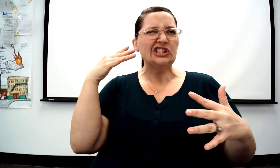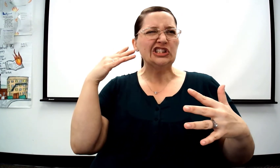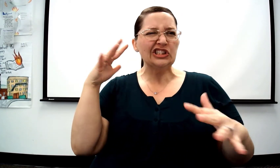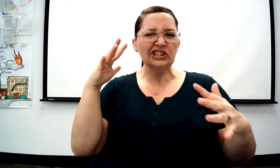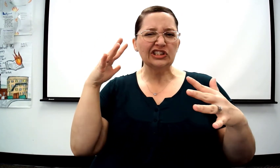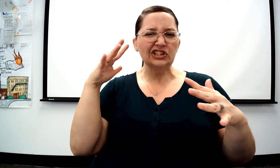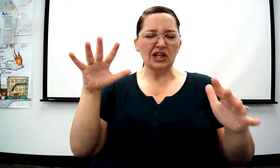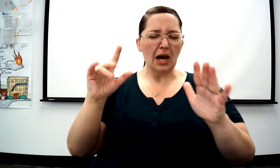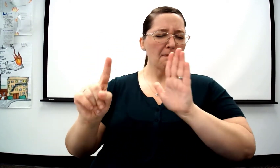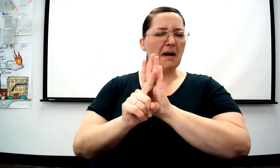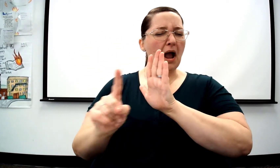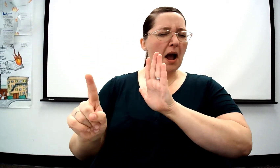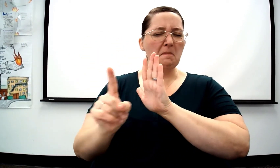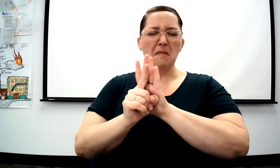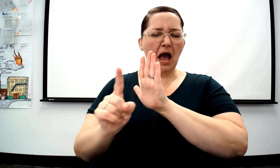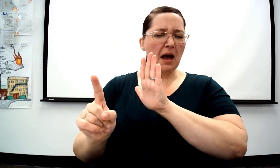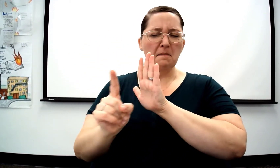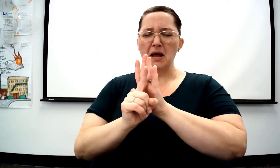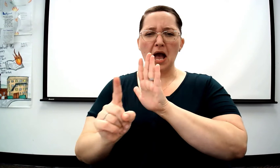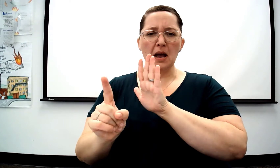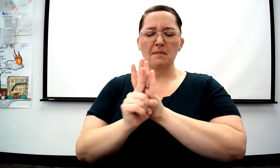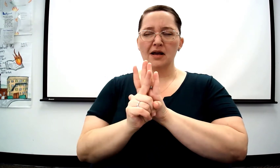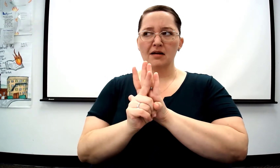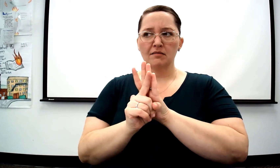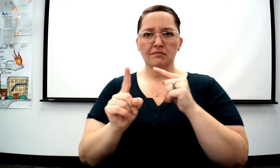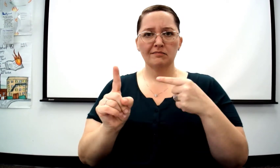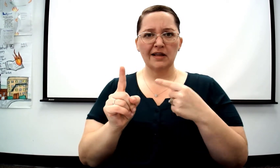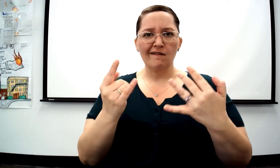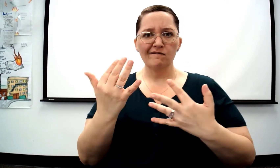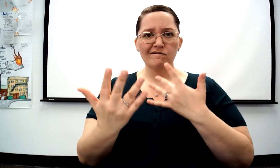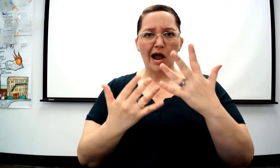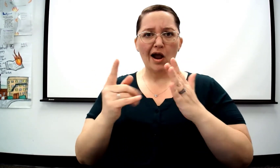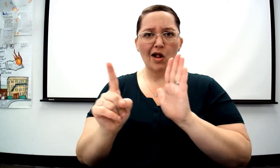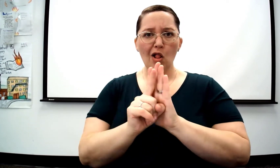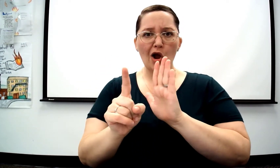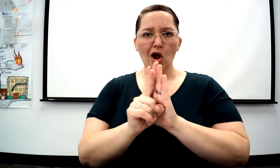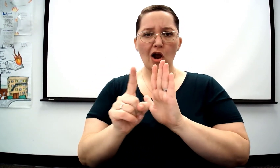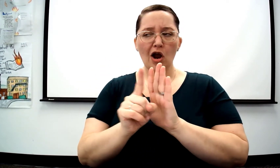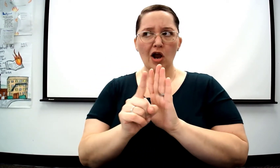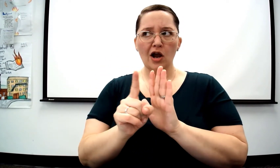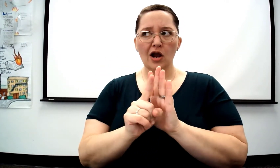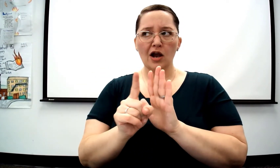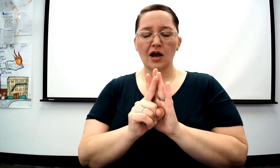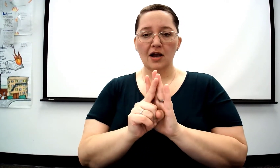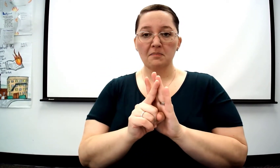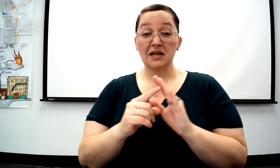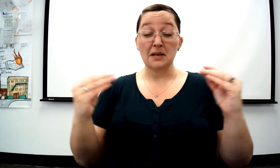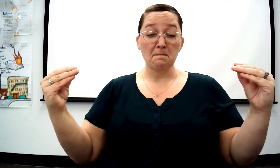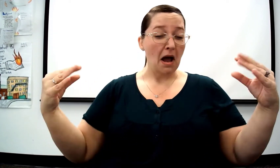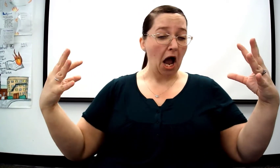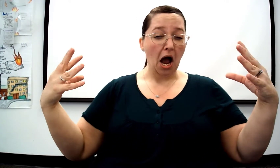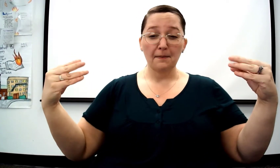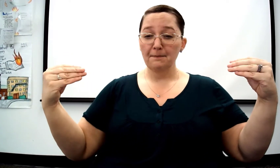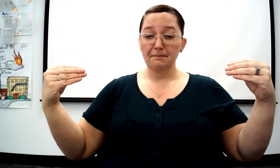a loud noise, a loud alarm was going off. It was a fire alarm. It